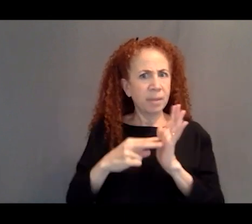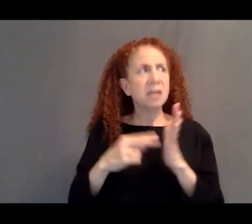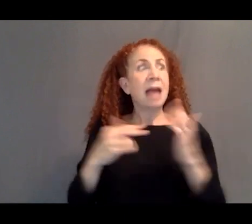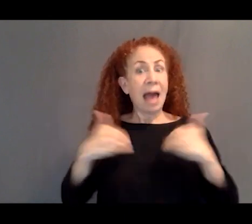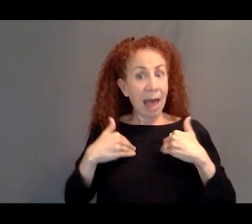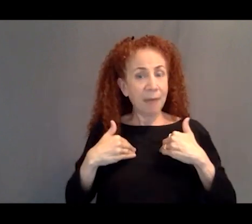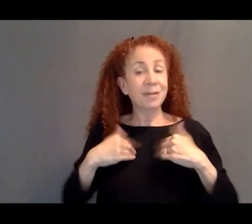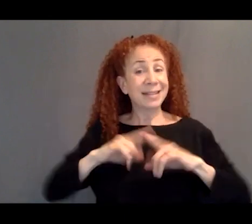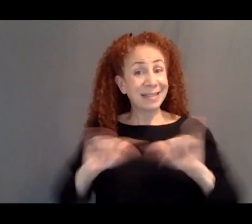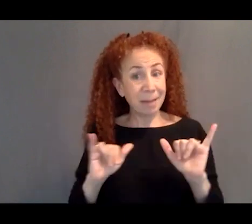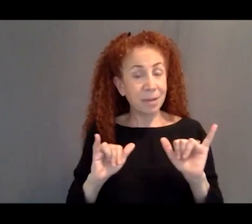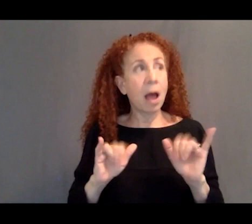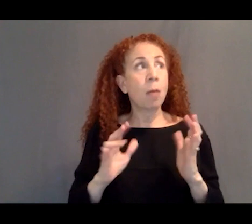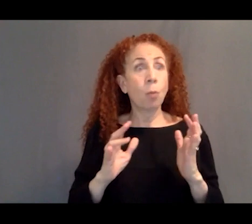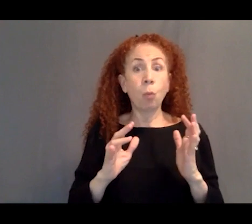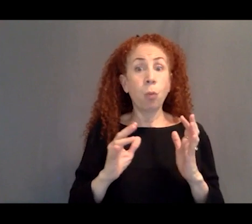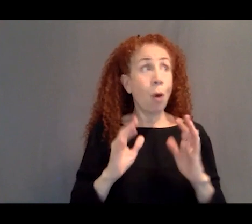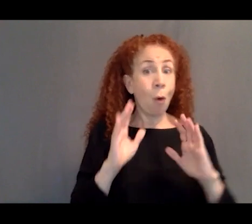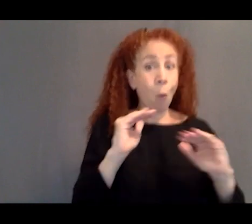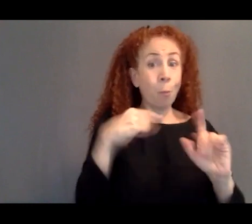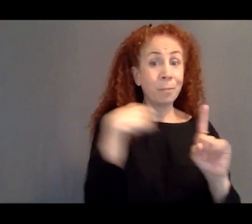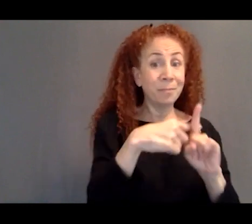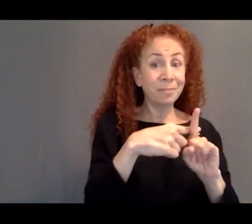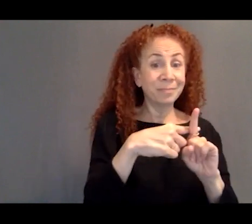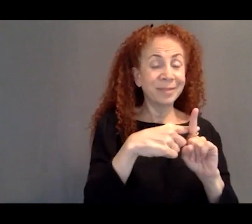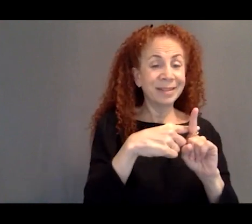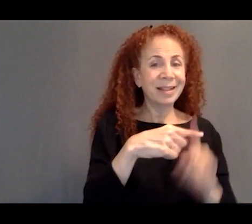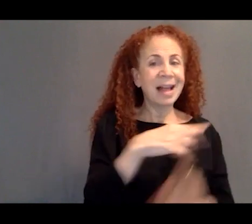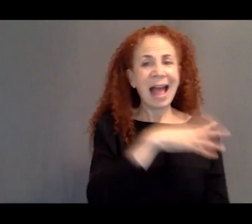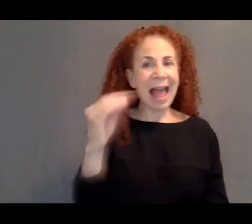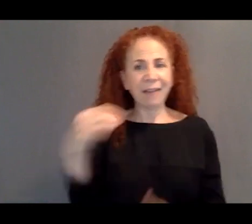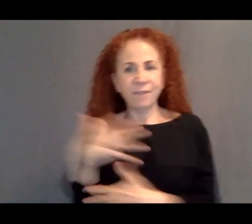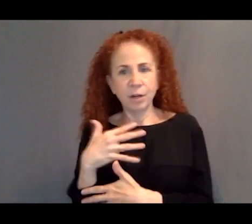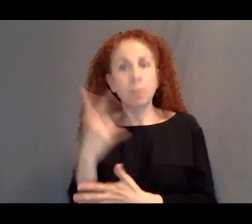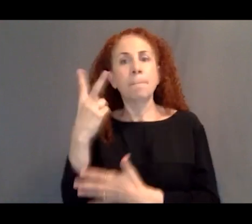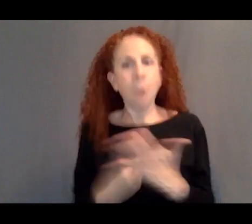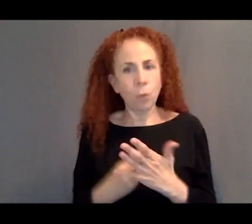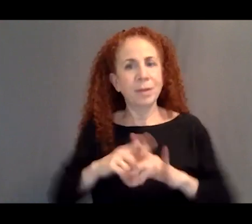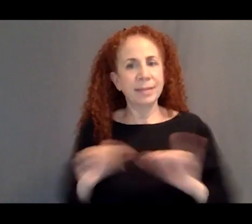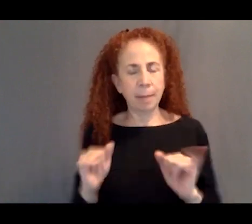hope, laden with a measured hope and real fear.